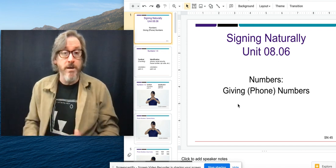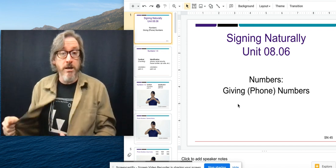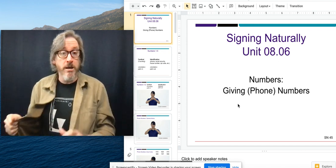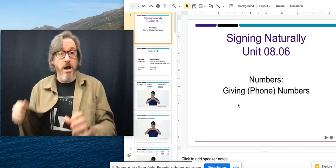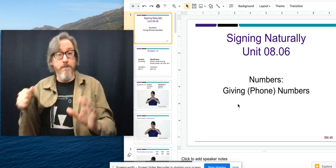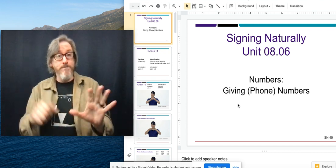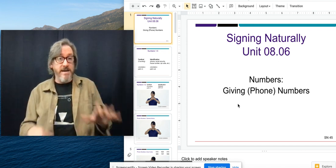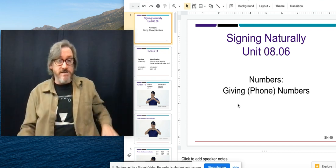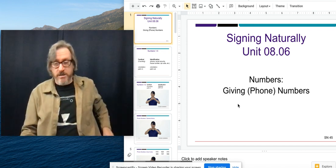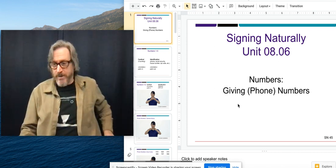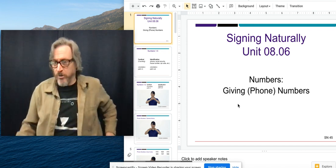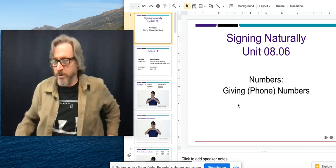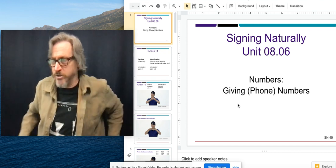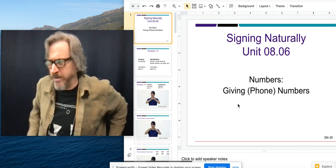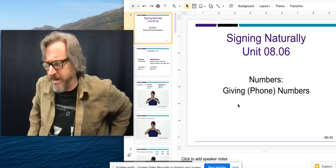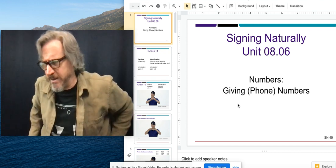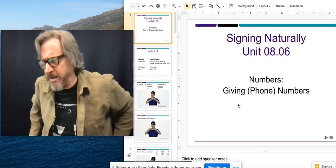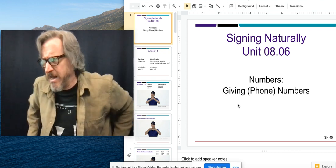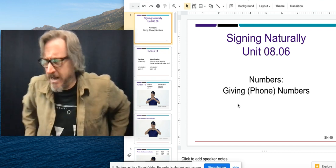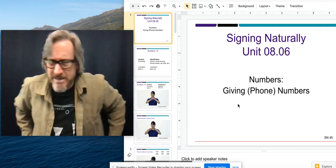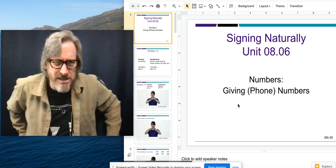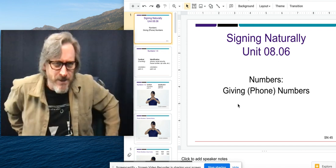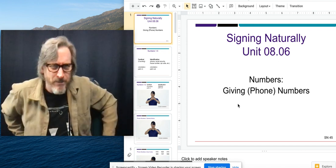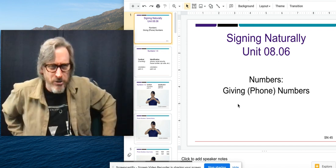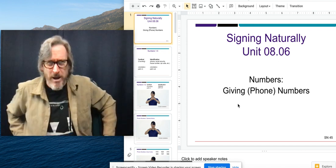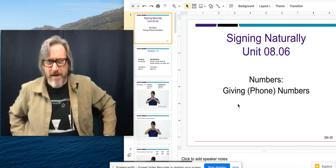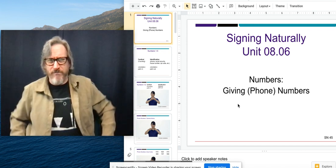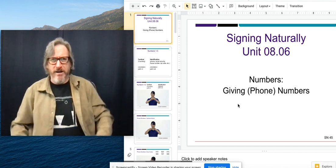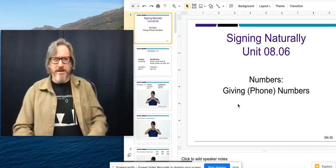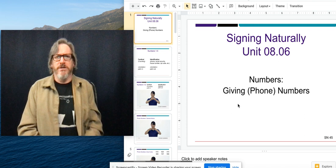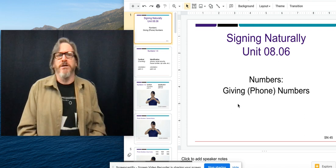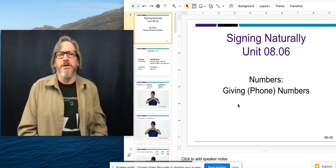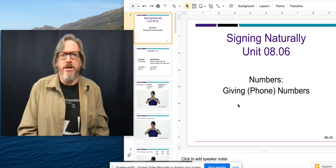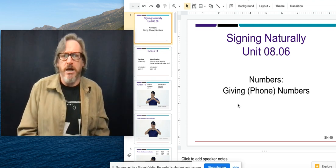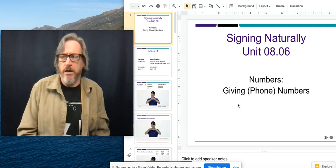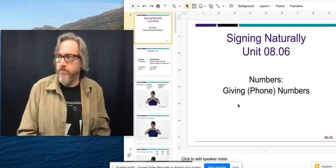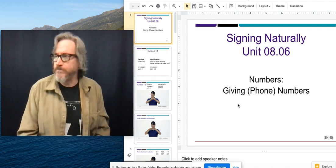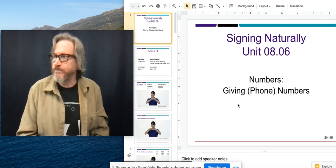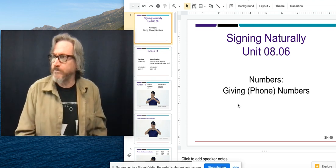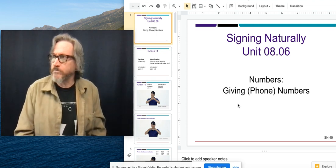am amazed at the people who can do that. I think it tends to be people who have